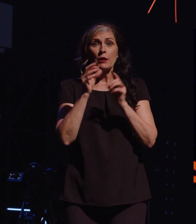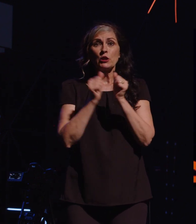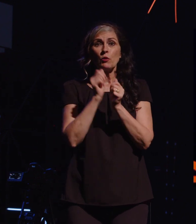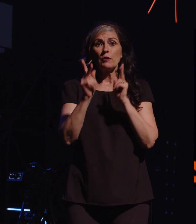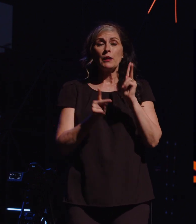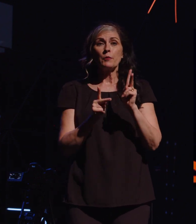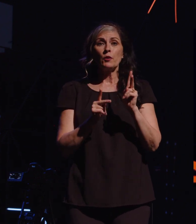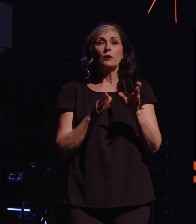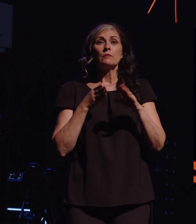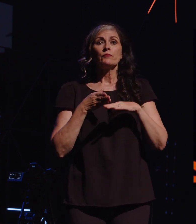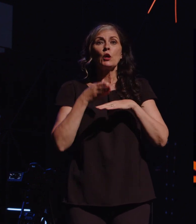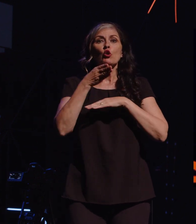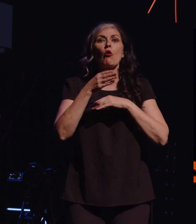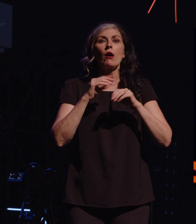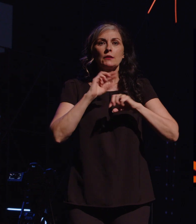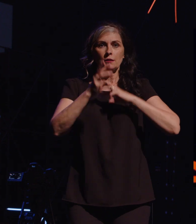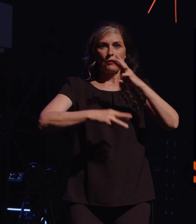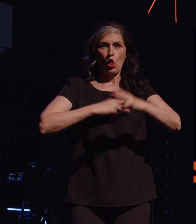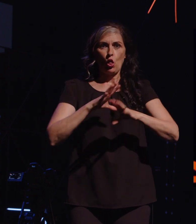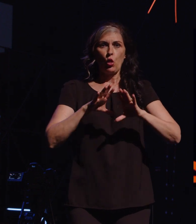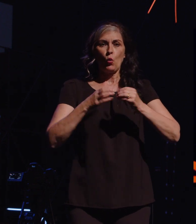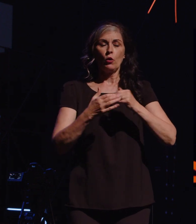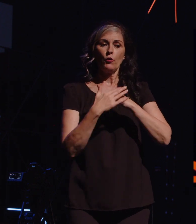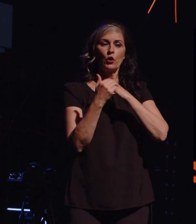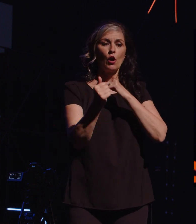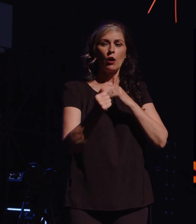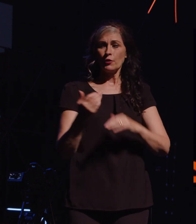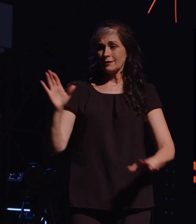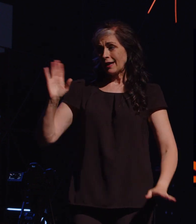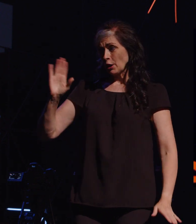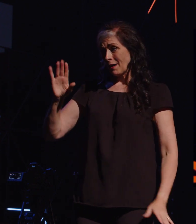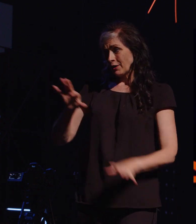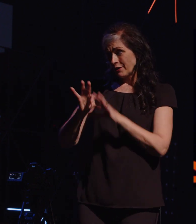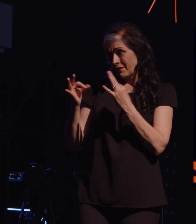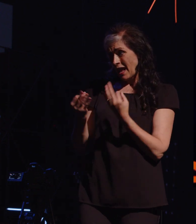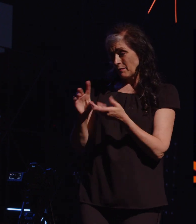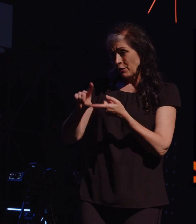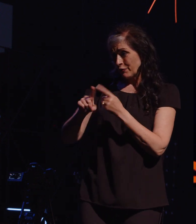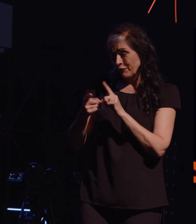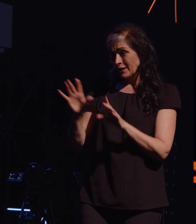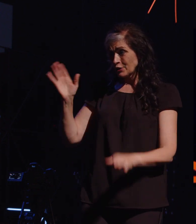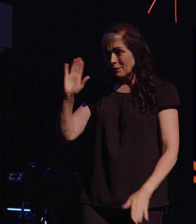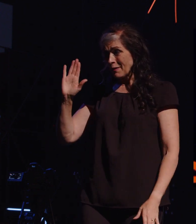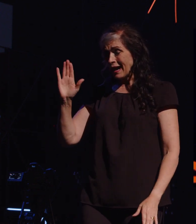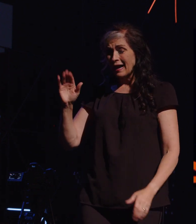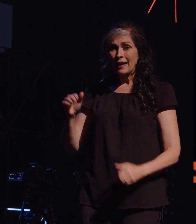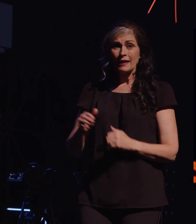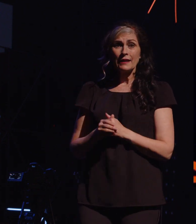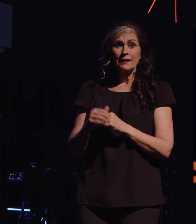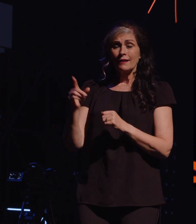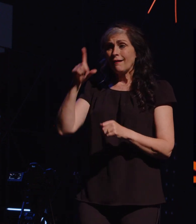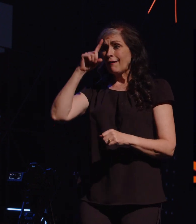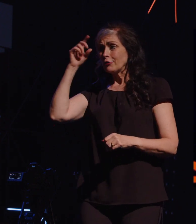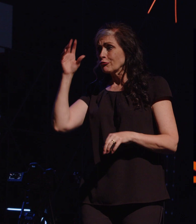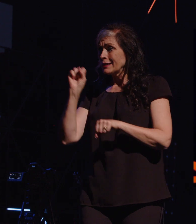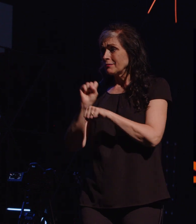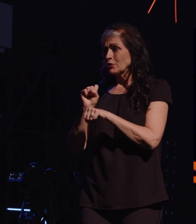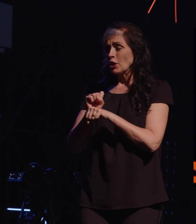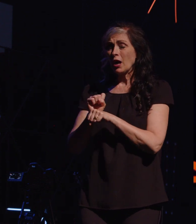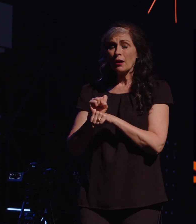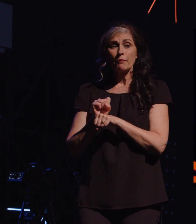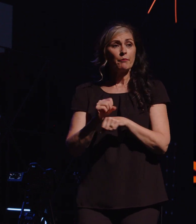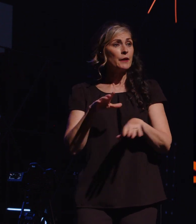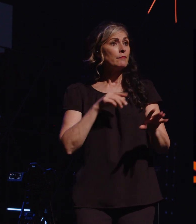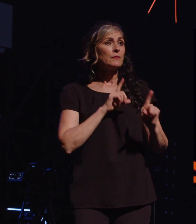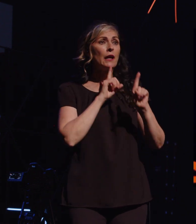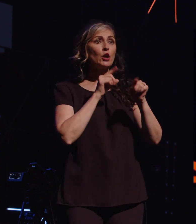who go overseas, that the call to follow, I mean, they're saying goodbye to their family, they're saying goodbye to their friends, maybe saying goodbye to a dream job that they want because God